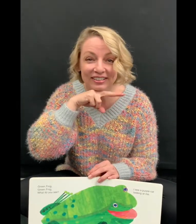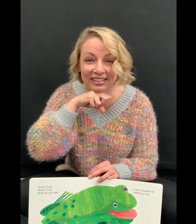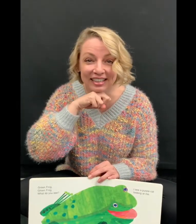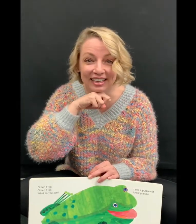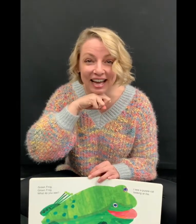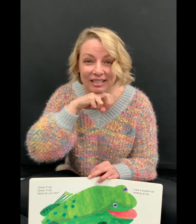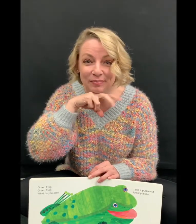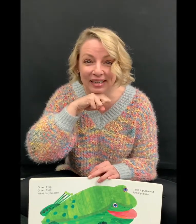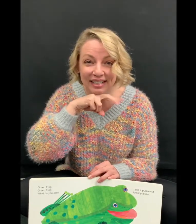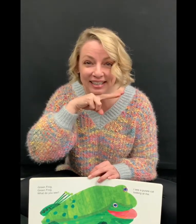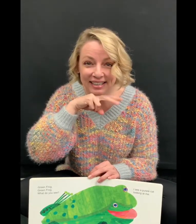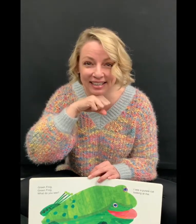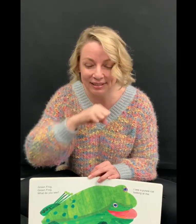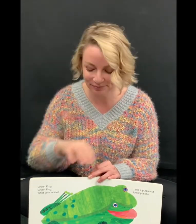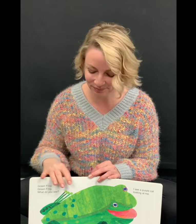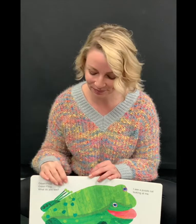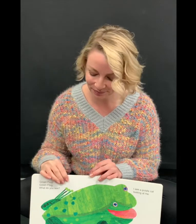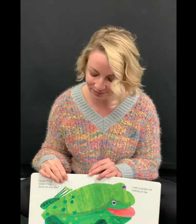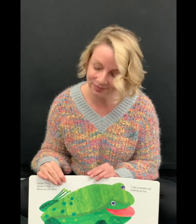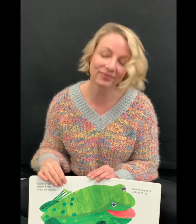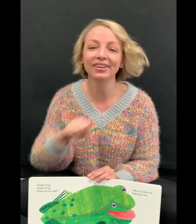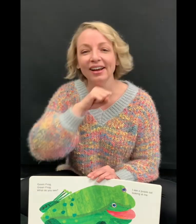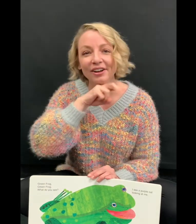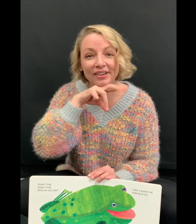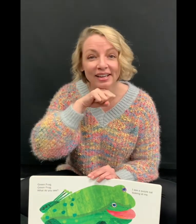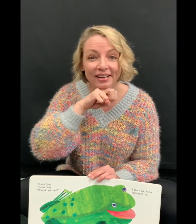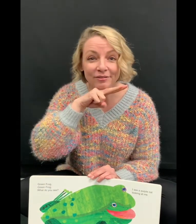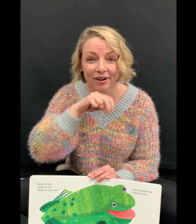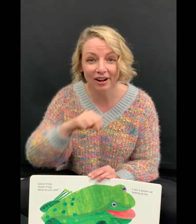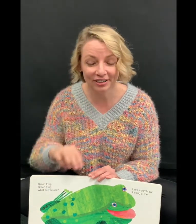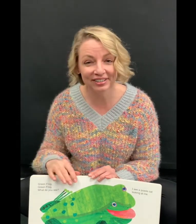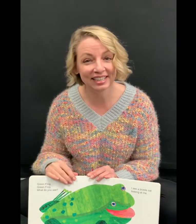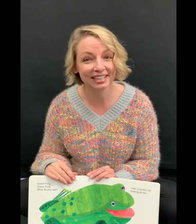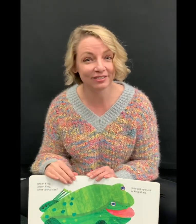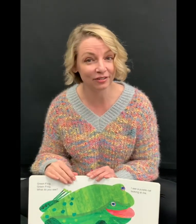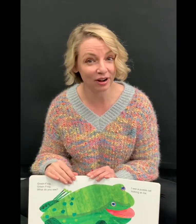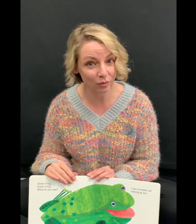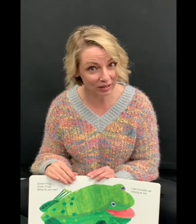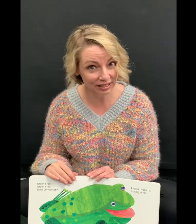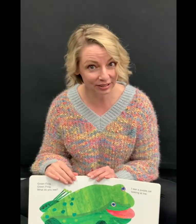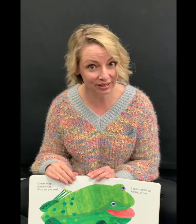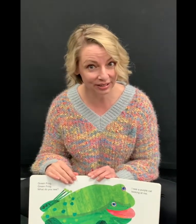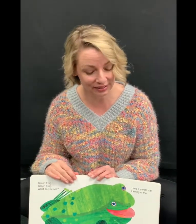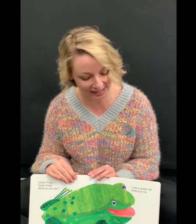looking at me. Ribbit, ribbit. Green frog, green frog, what do you see?